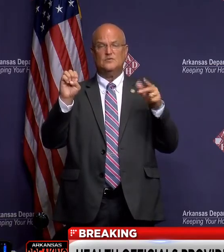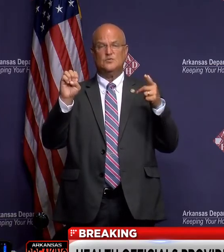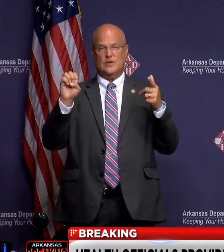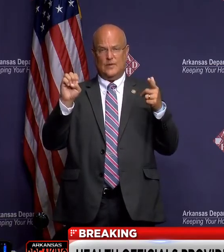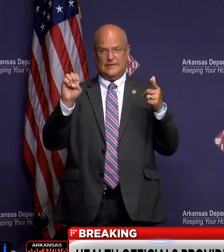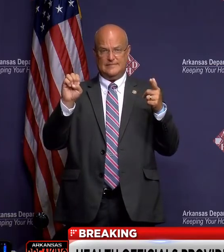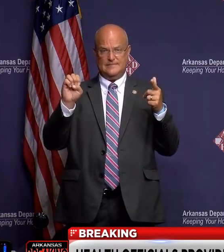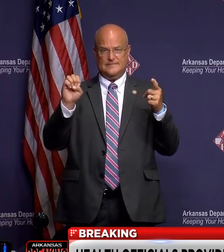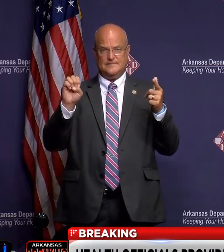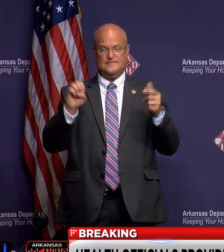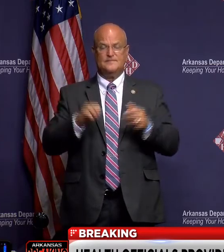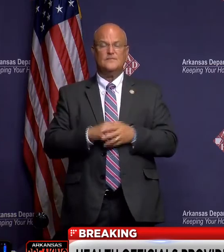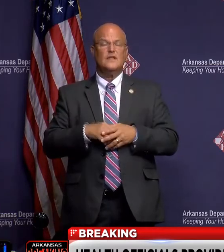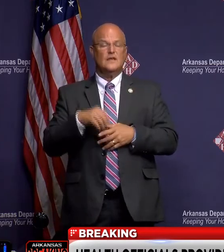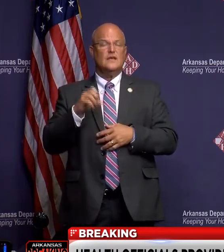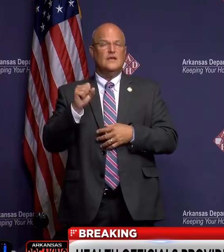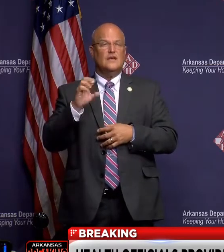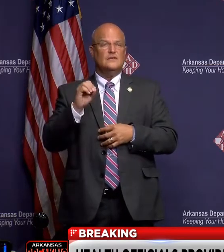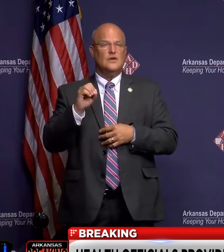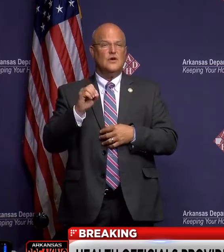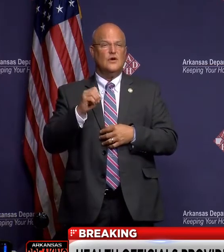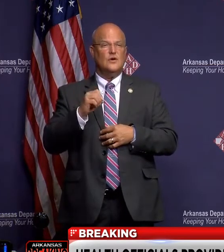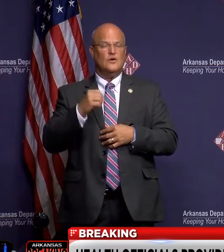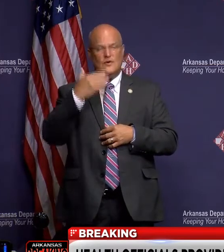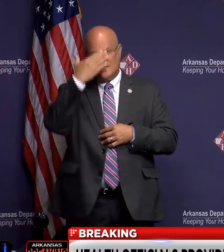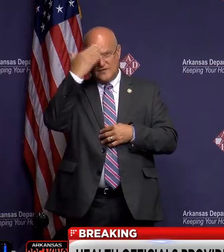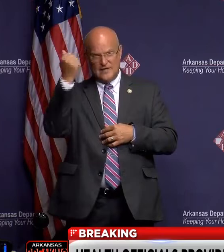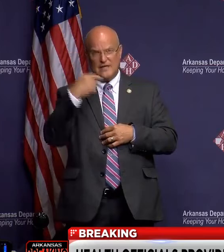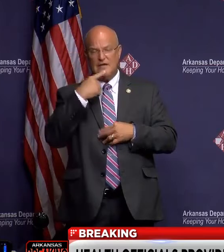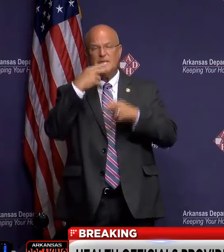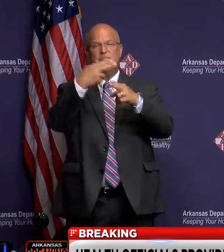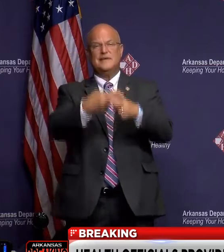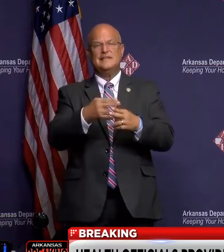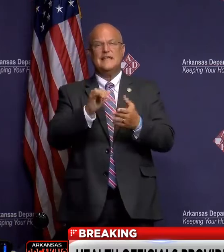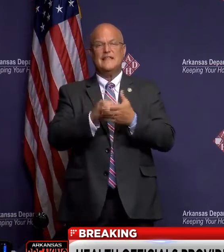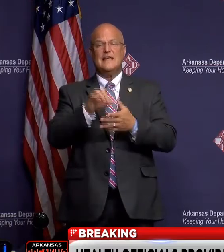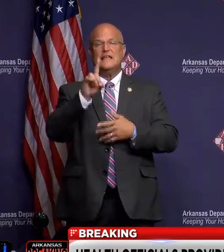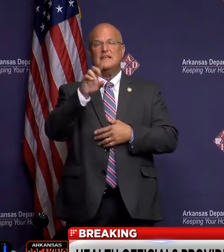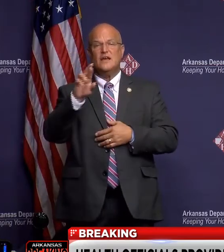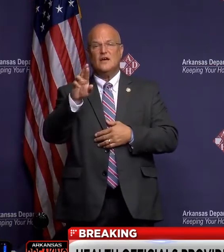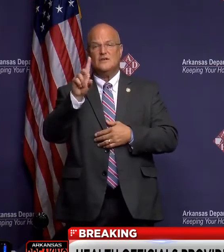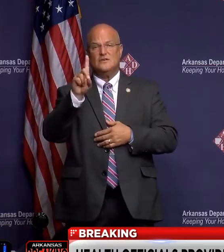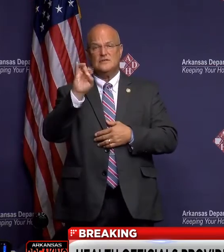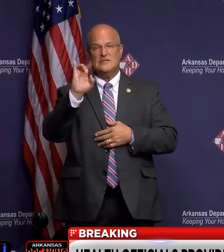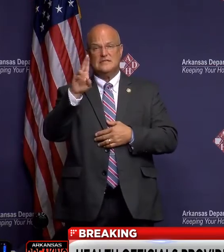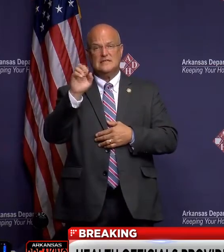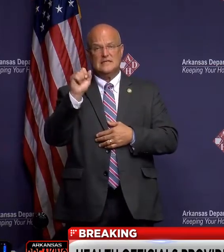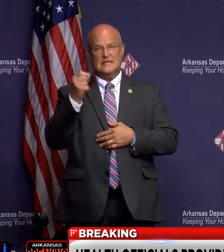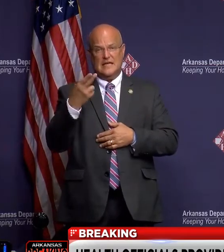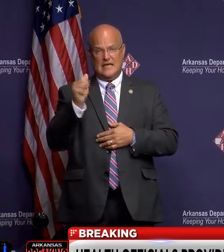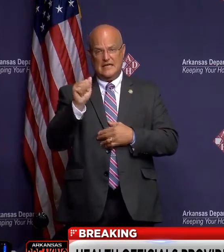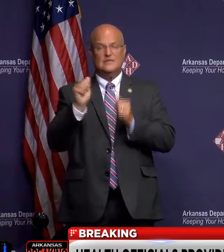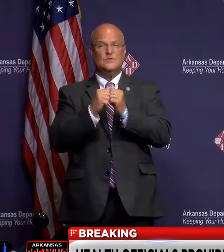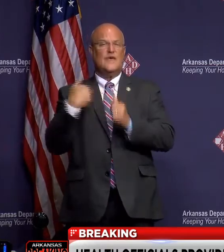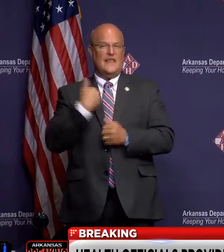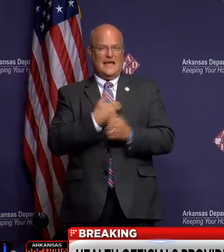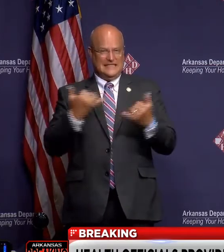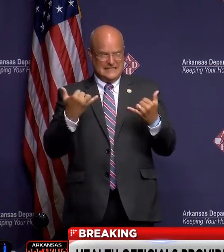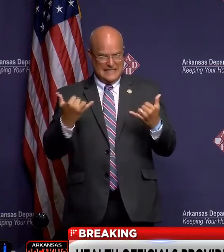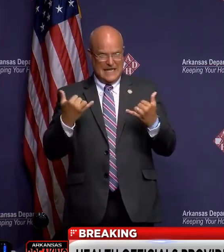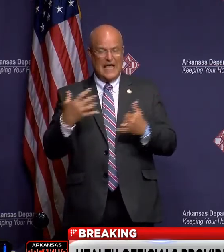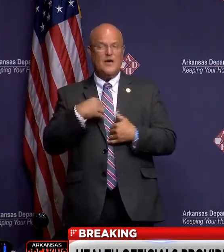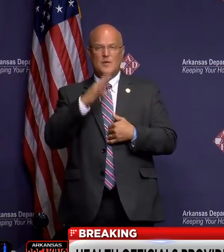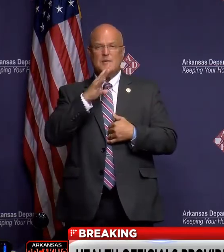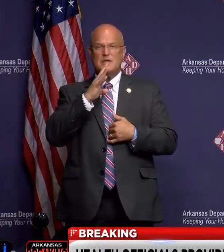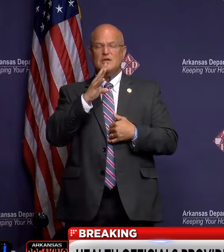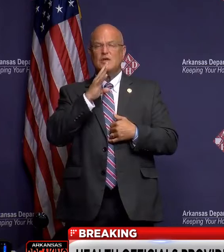21. So forgive me for neglecting to also mention that Dr. Dillahay is with us today, and we'll